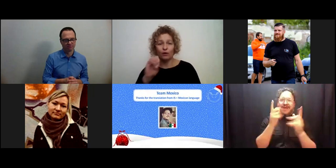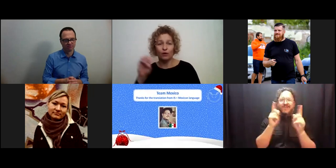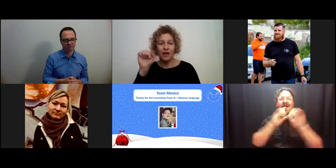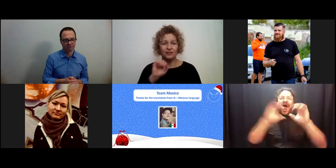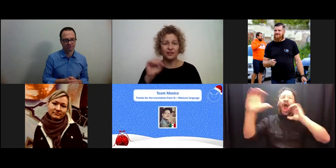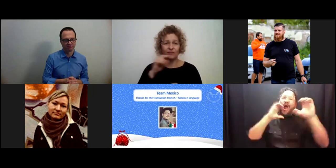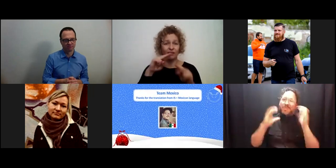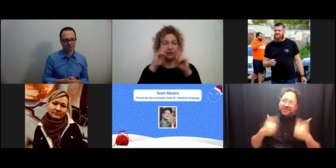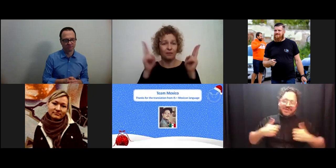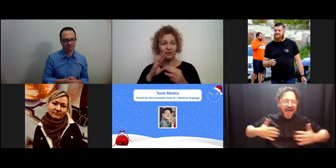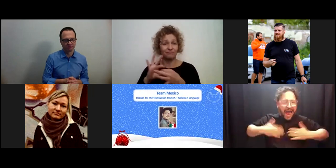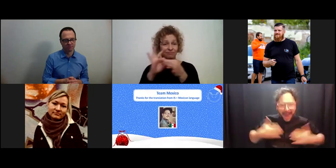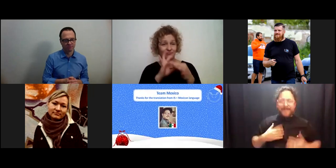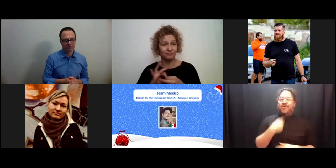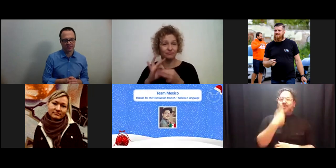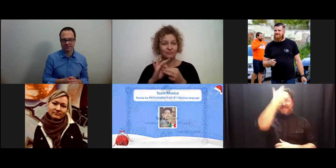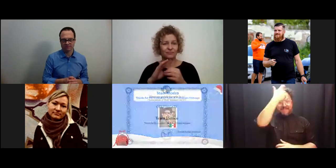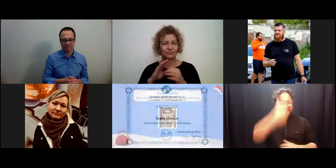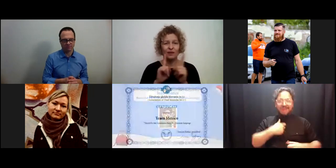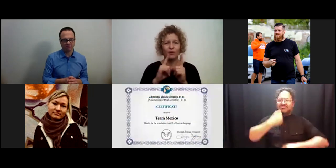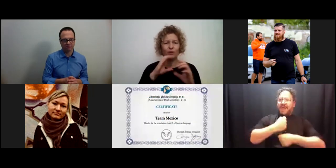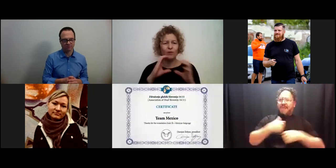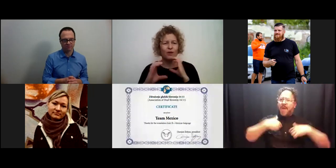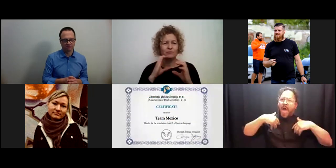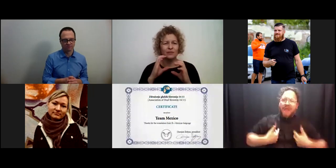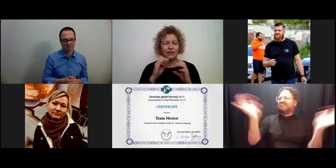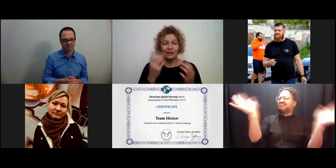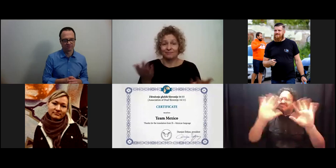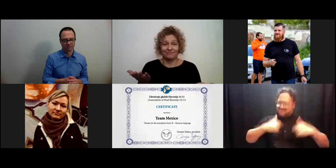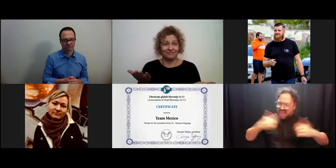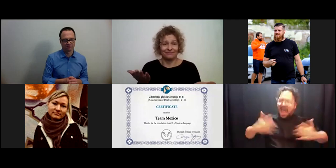with Europe. It's so wonderful to be part of the global community.